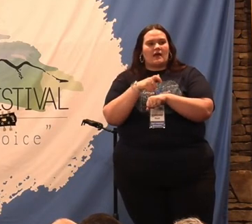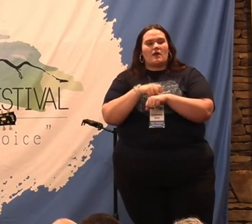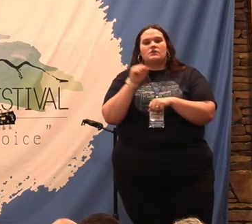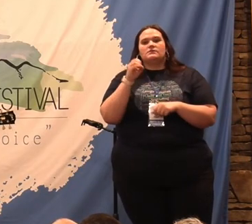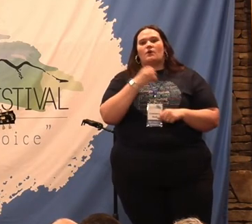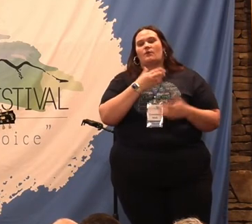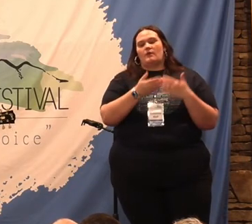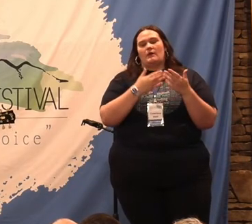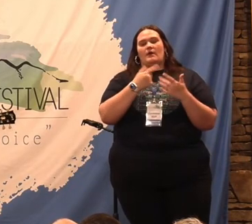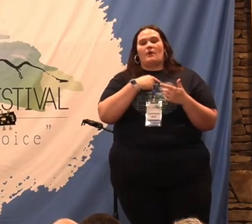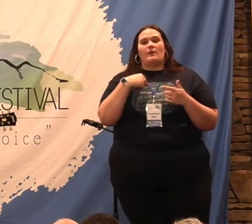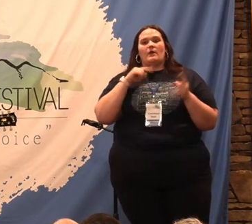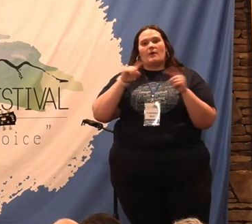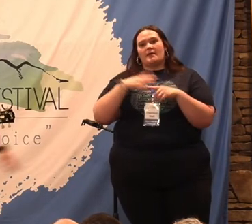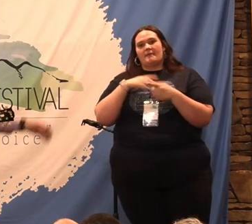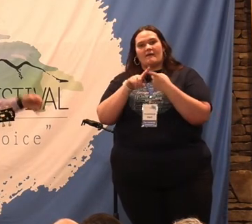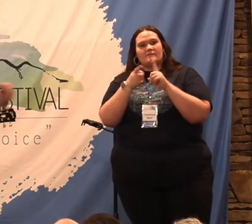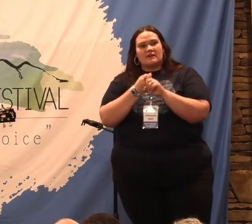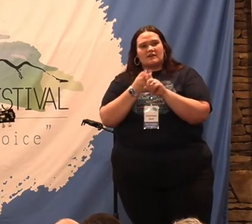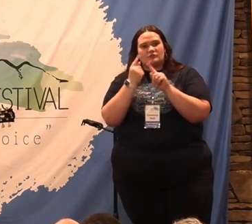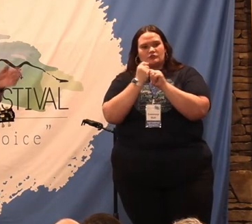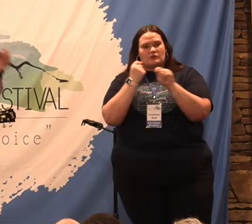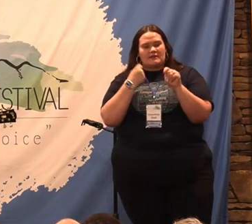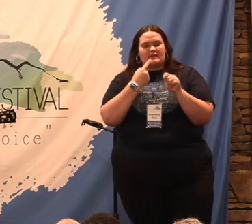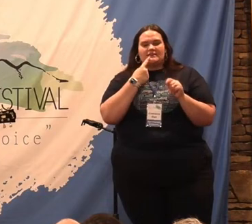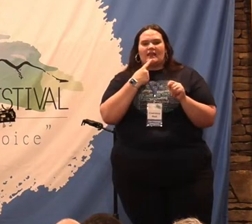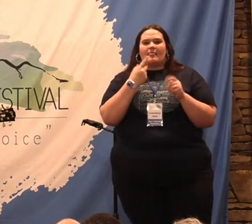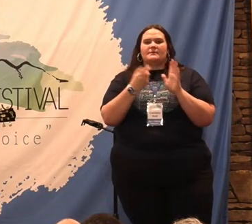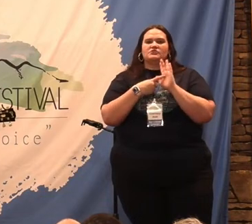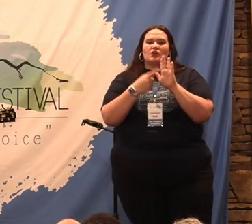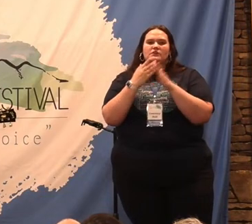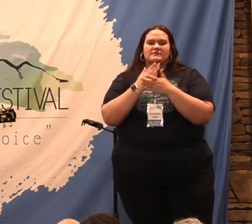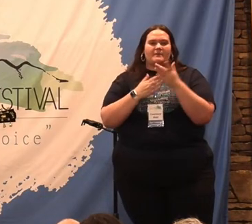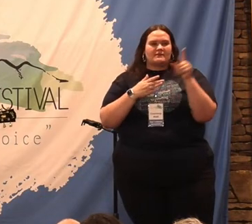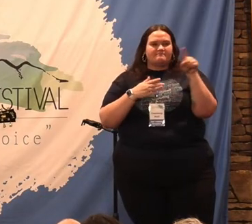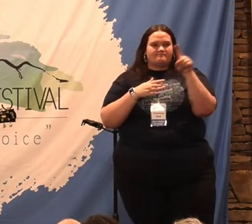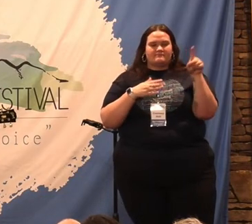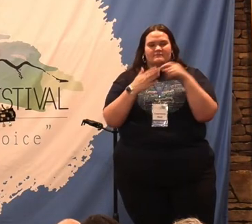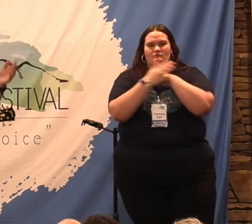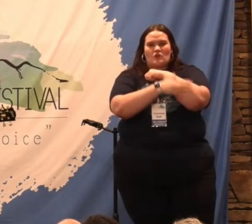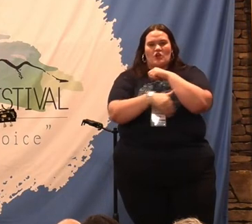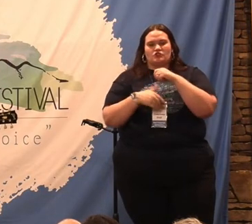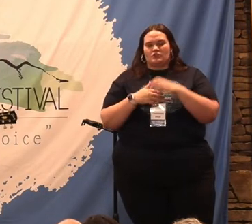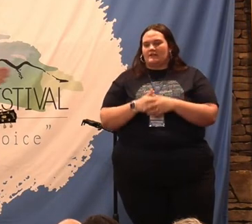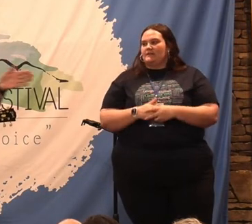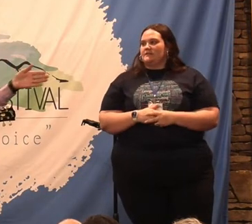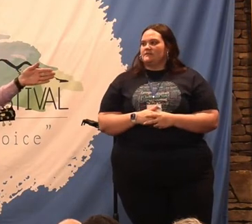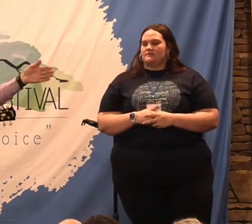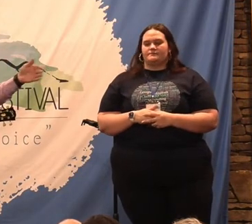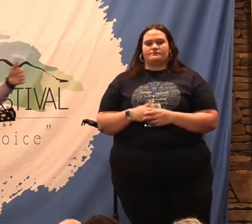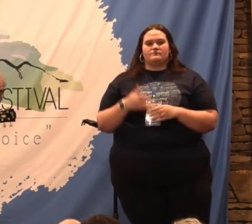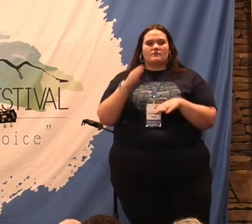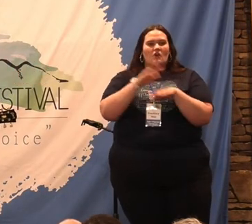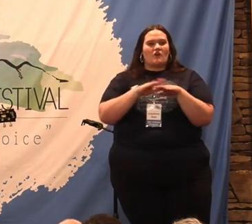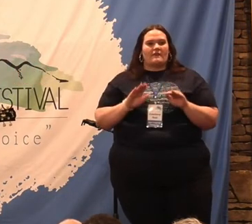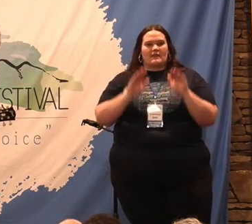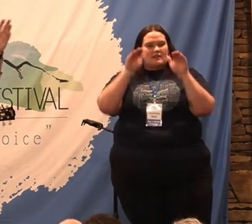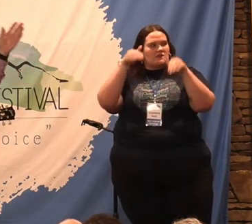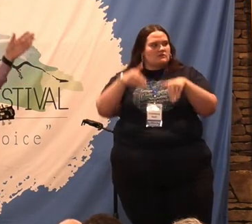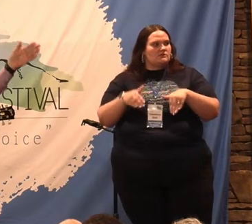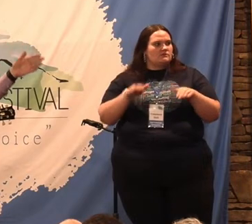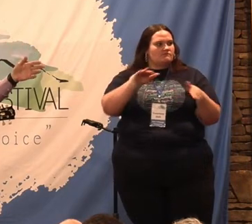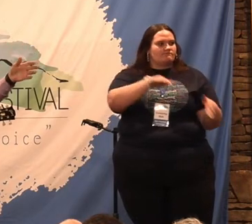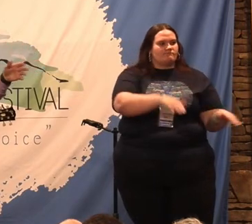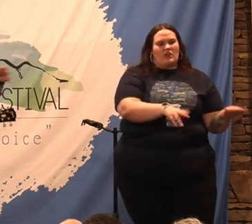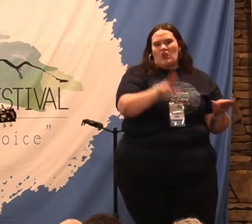out here. So we were riding down Highway 58, I think it was, going south through those hills down through there. No